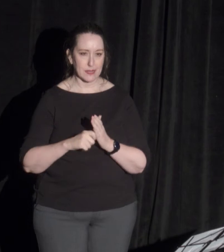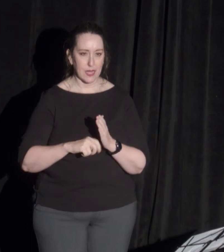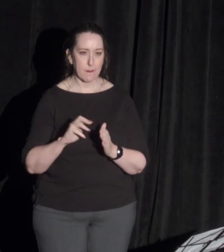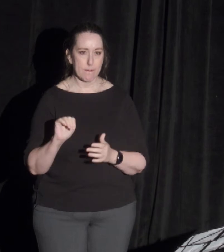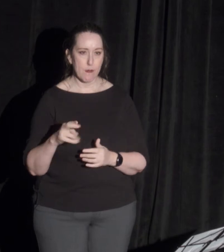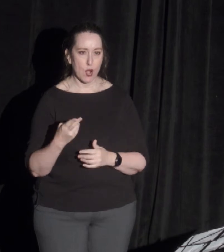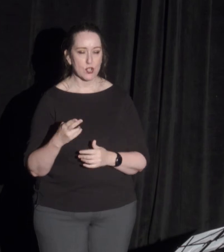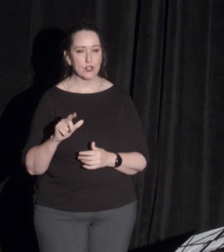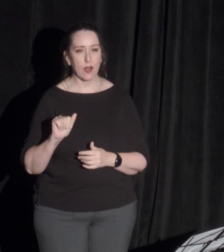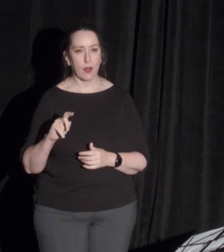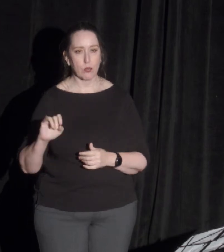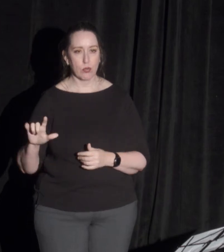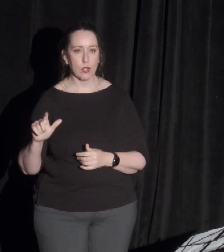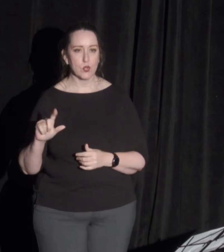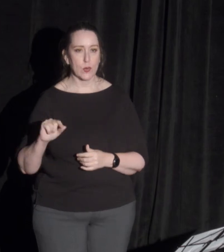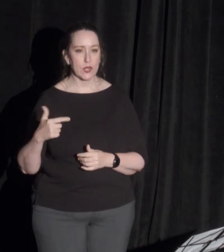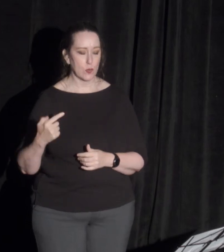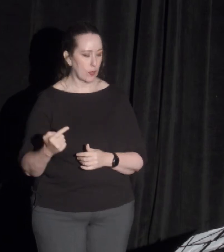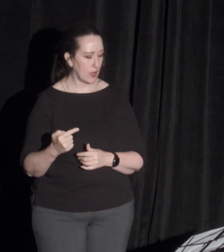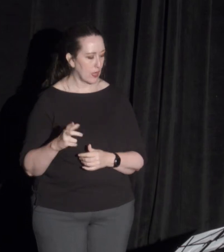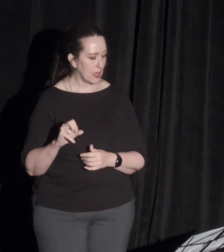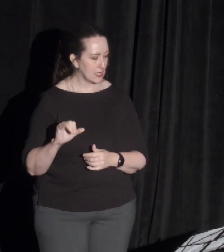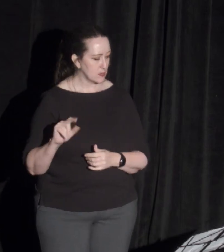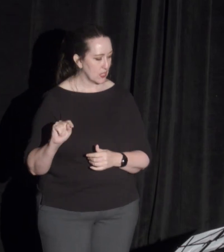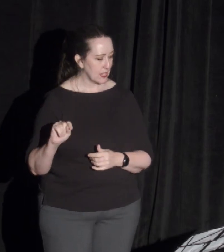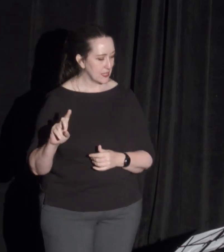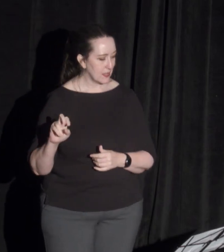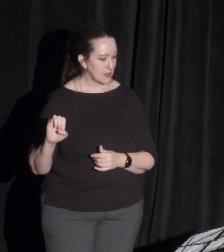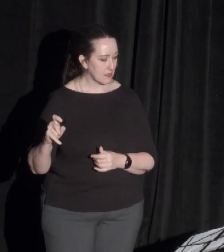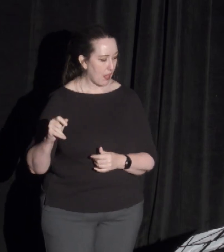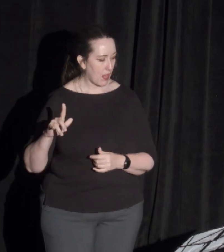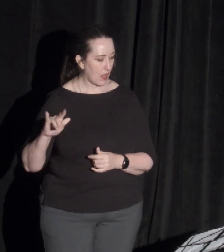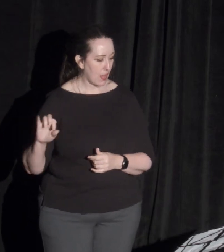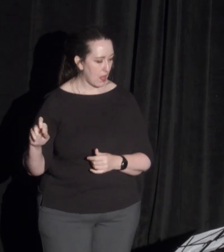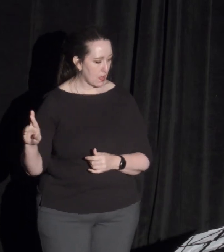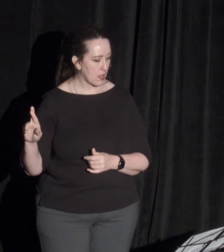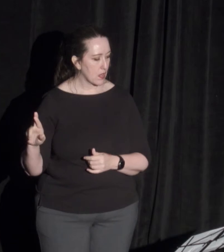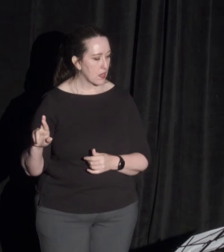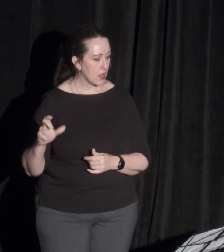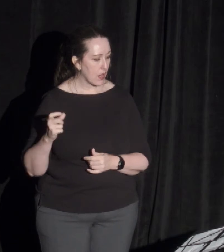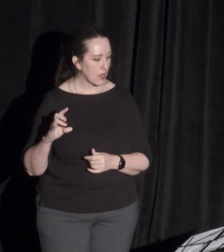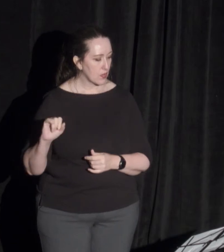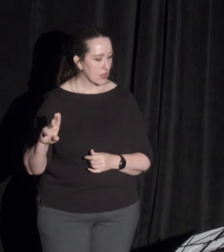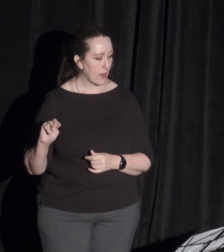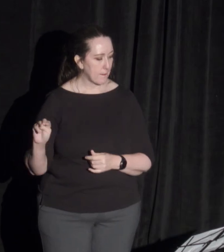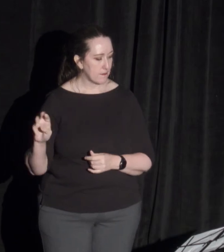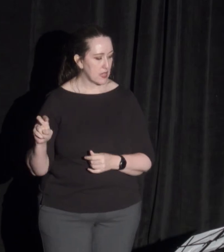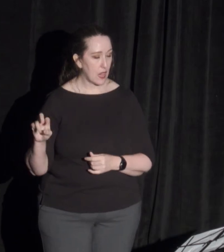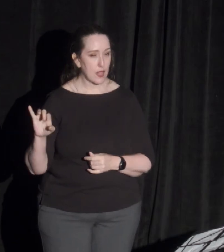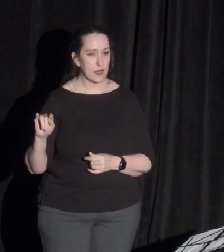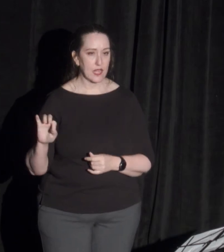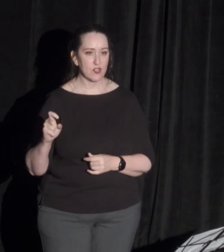2021. L'Esprit d'Escalier by Catherine M. Valenti, Tor.com.